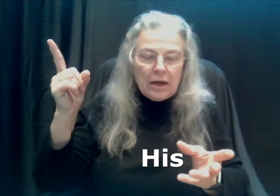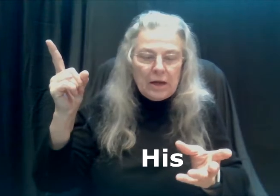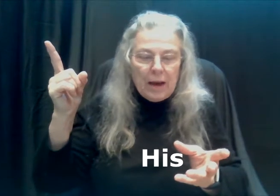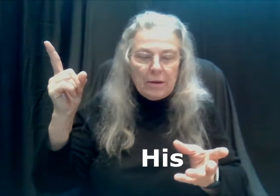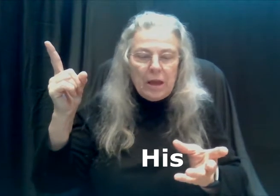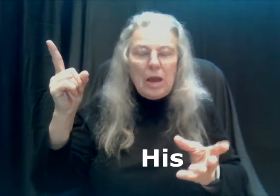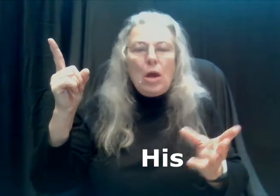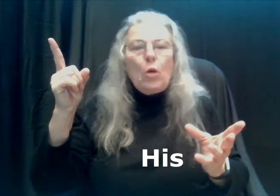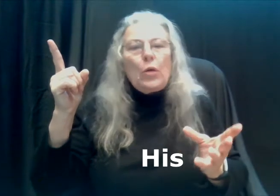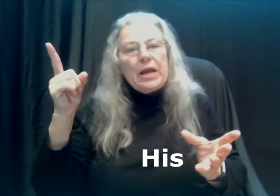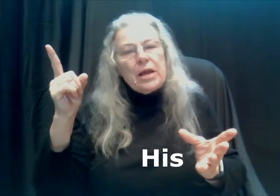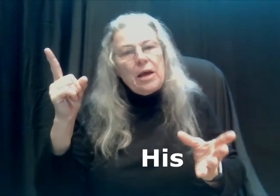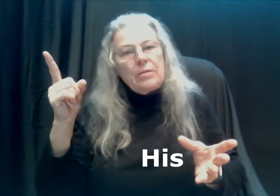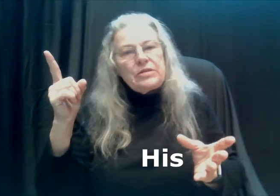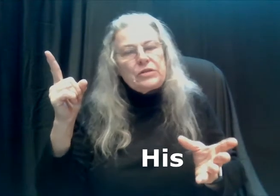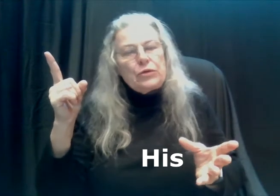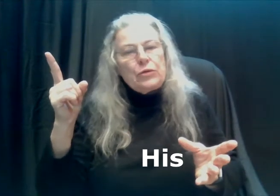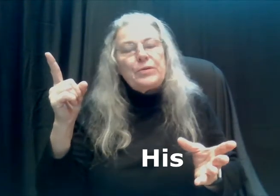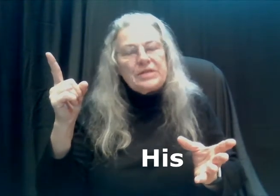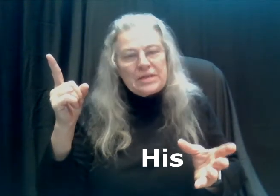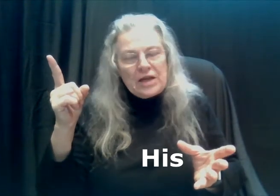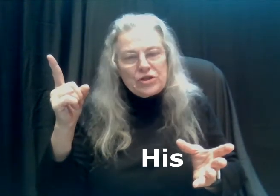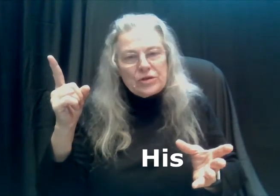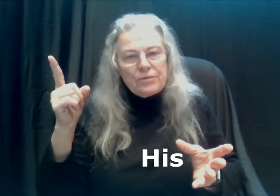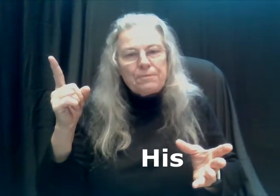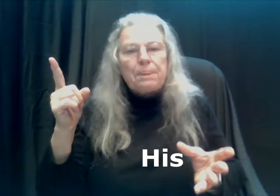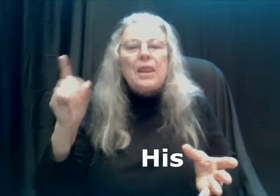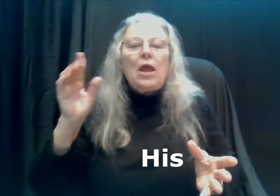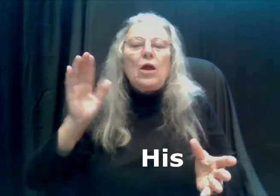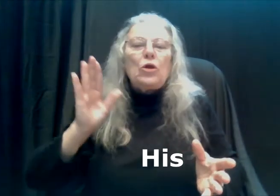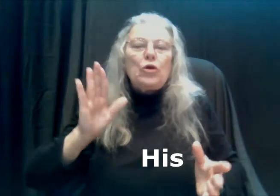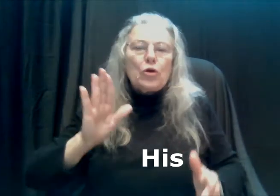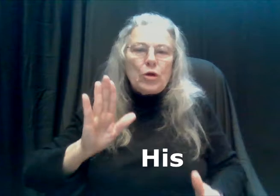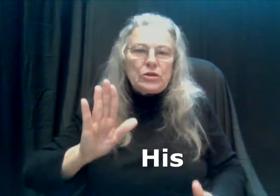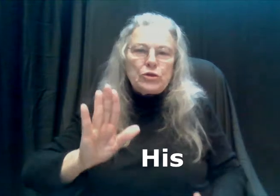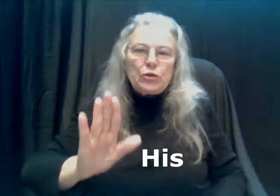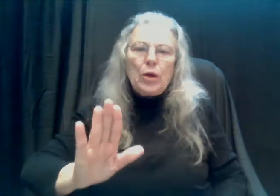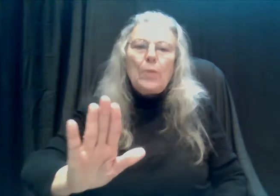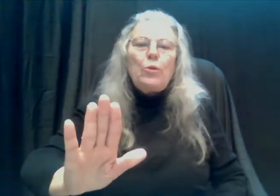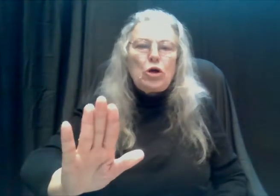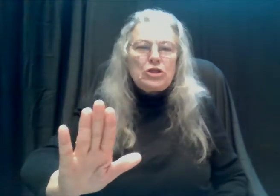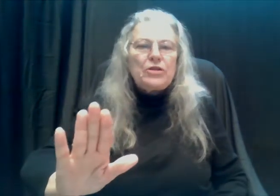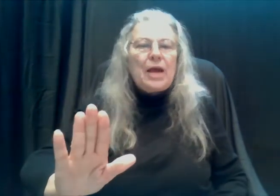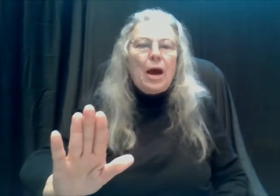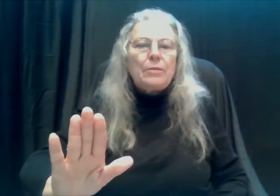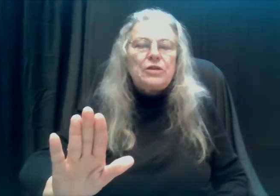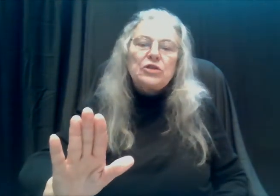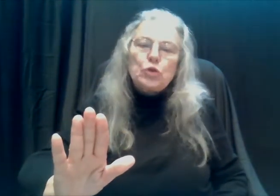about. When it comes to possession, you're going to push the objects toward